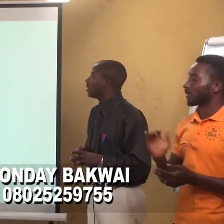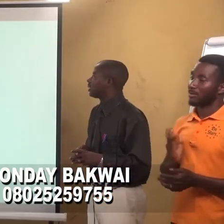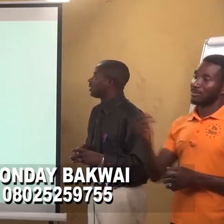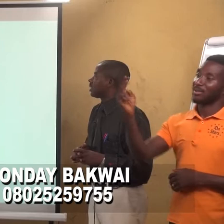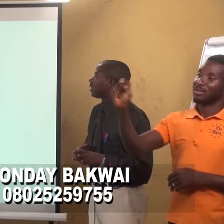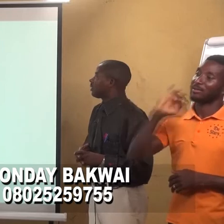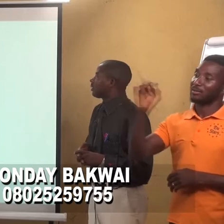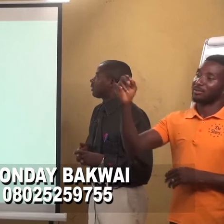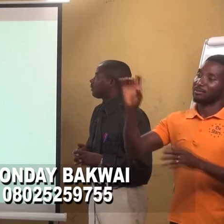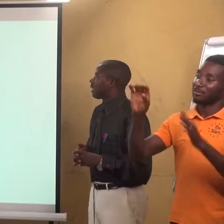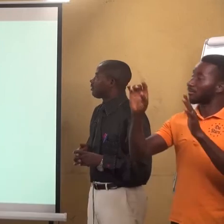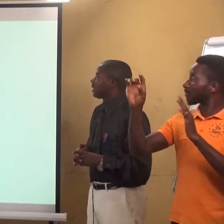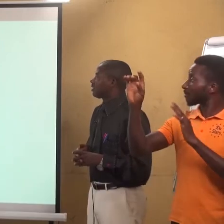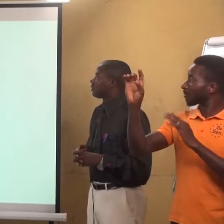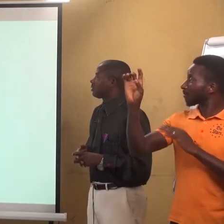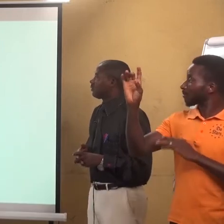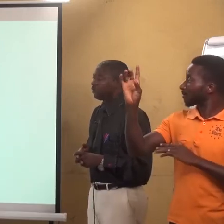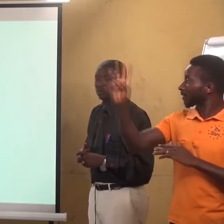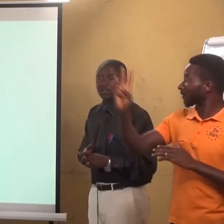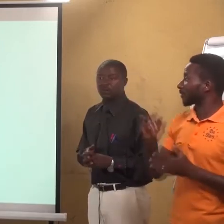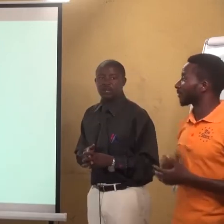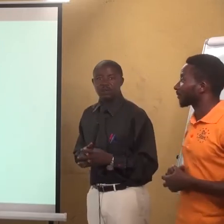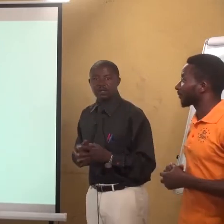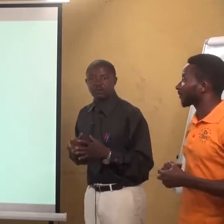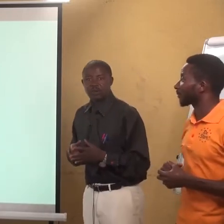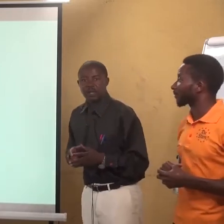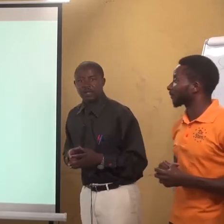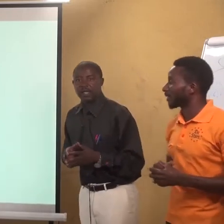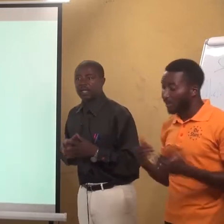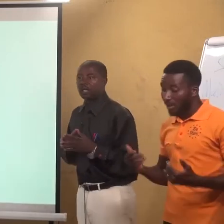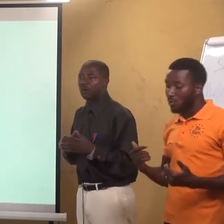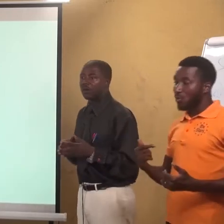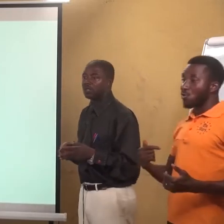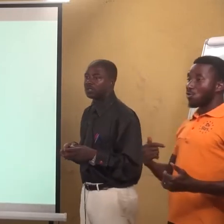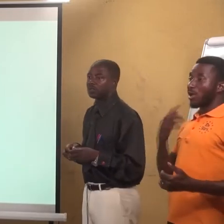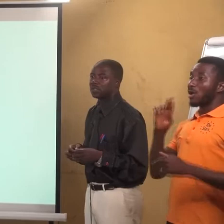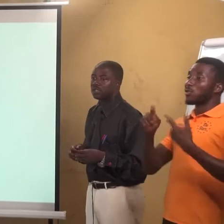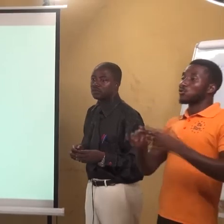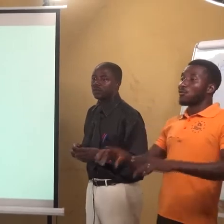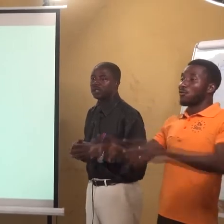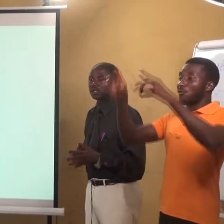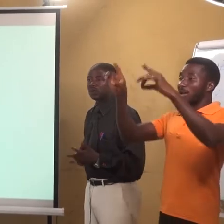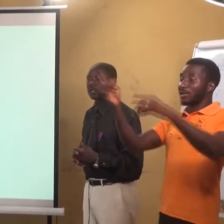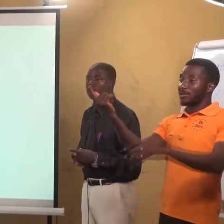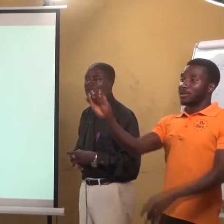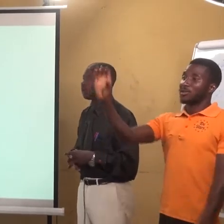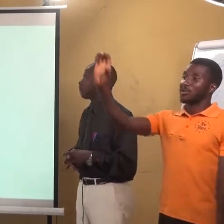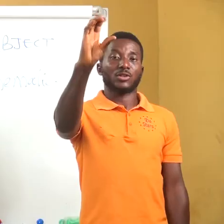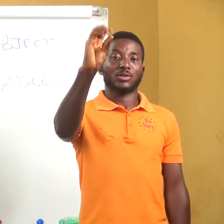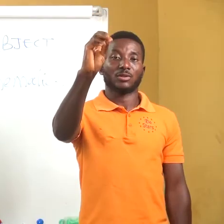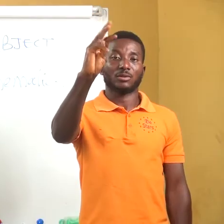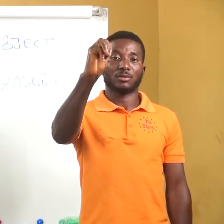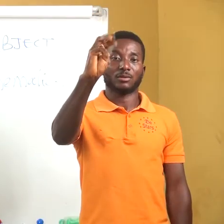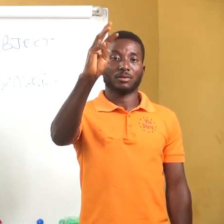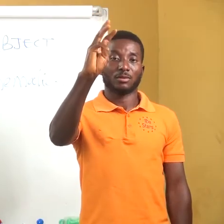term, we are expected to, the first question we are expected to find the common ratio, T2 over T1